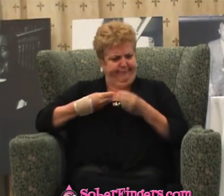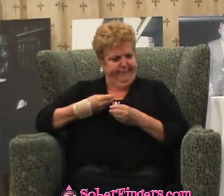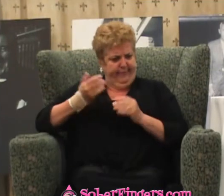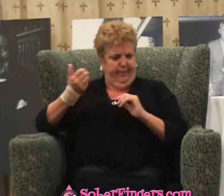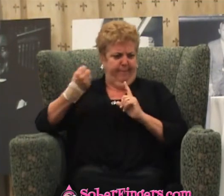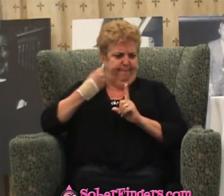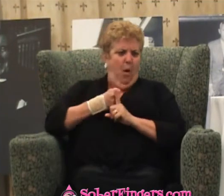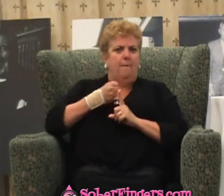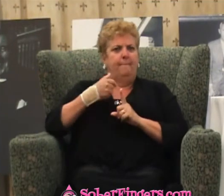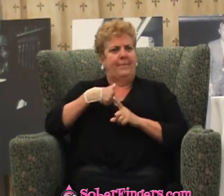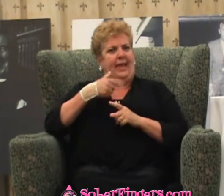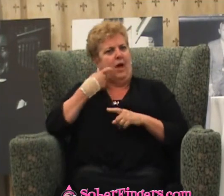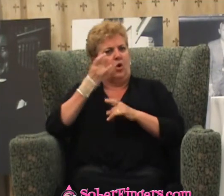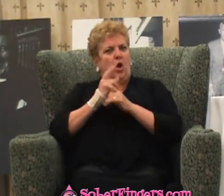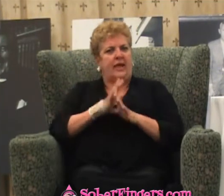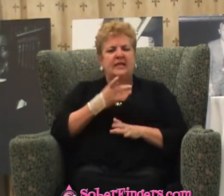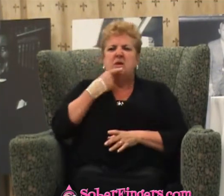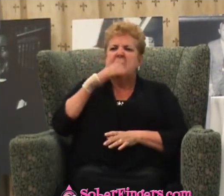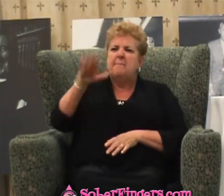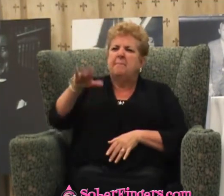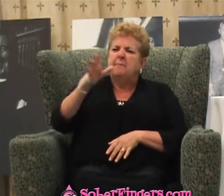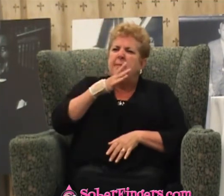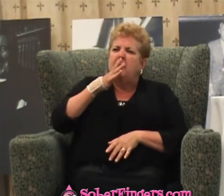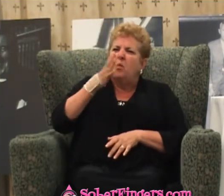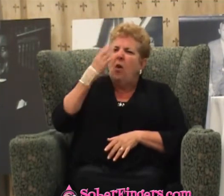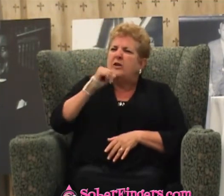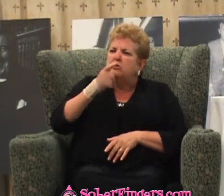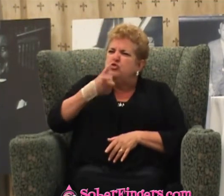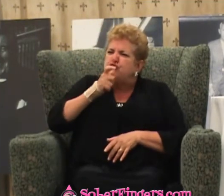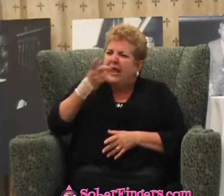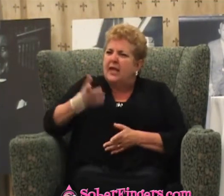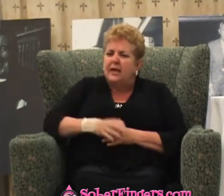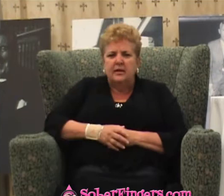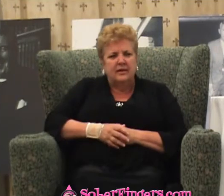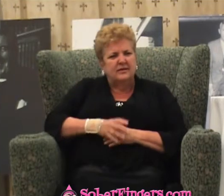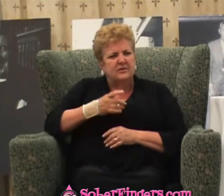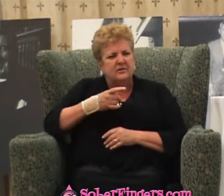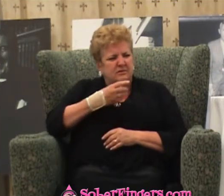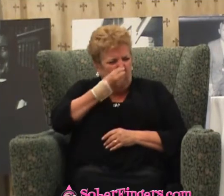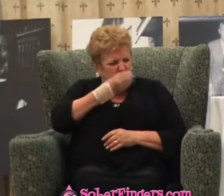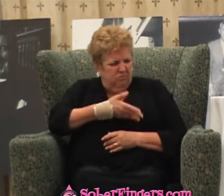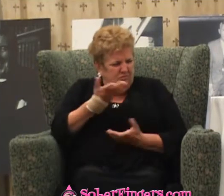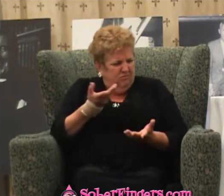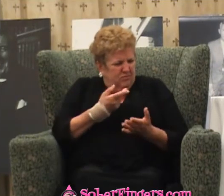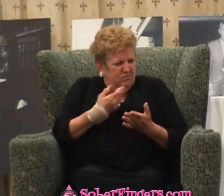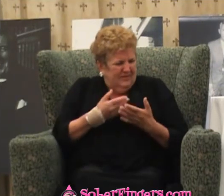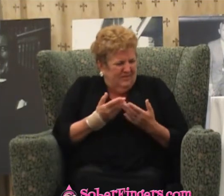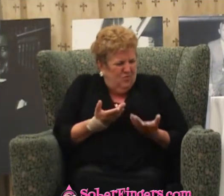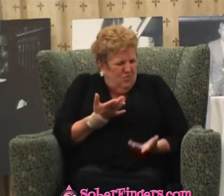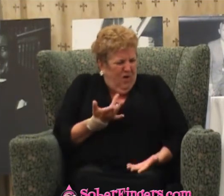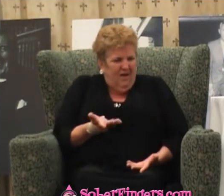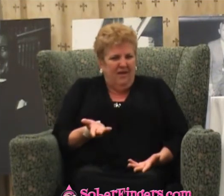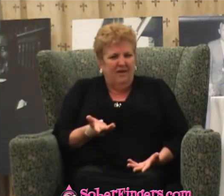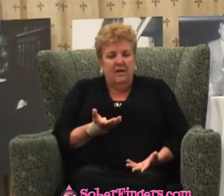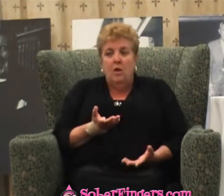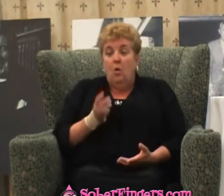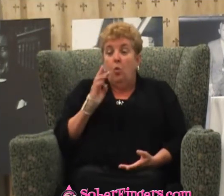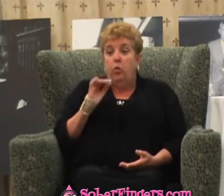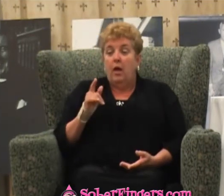hey, why don't you drink? She said, what? I said, why don't you drink? She said, what do you care? I said, well, there's such a thing as a